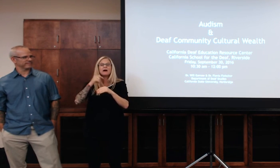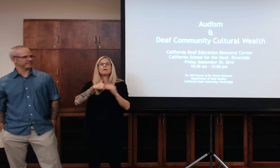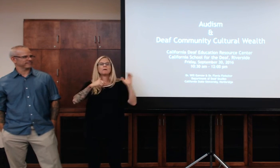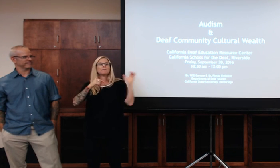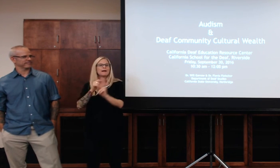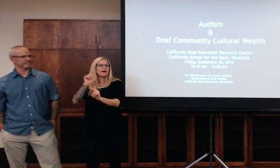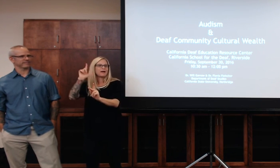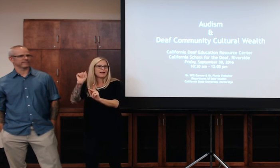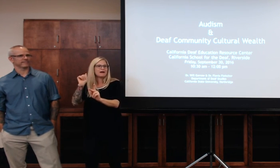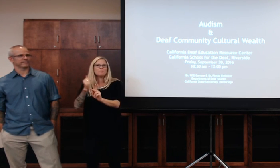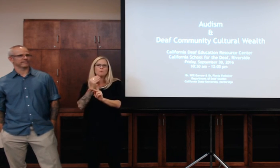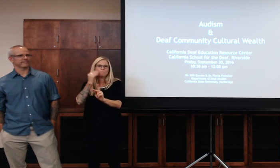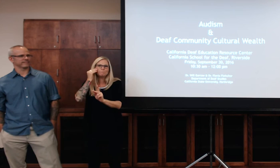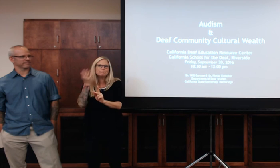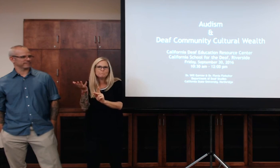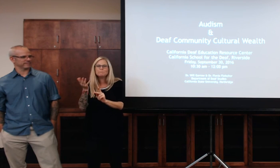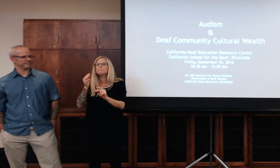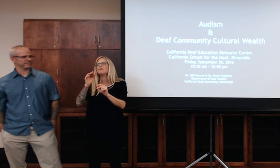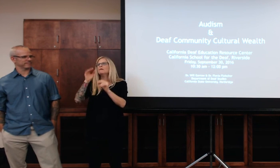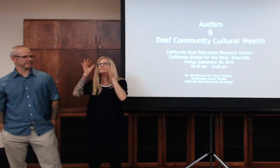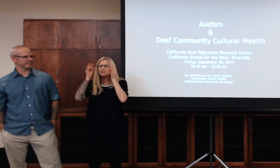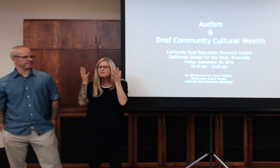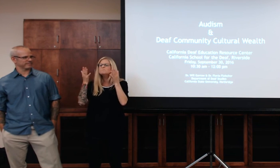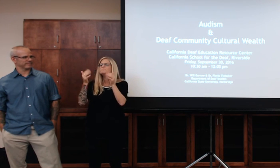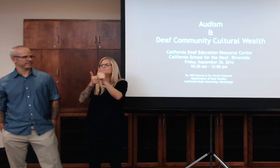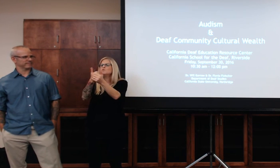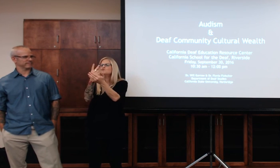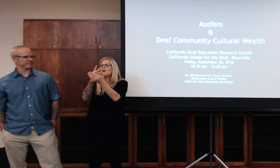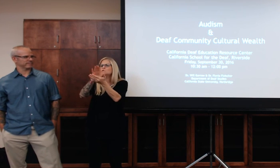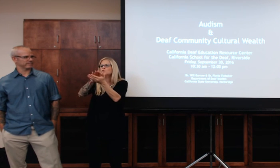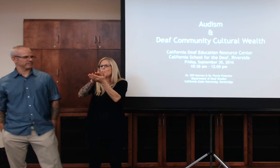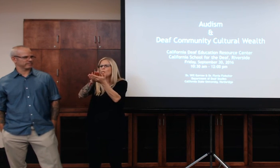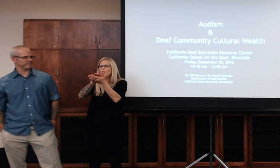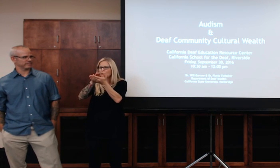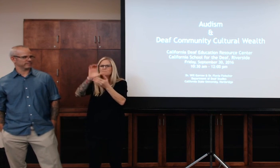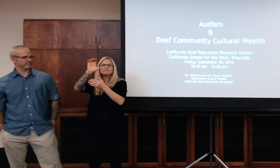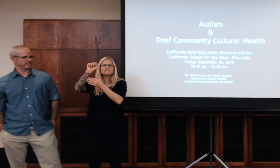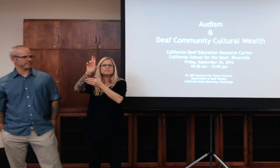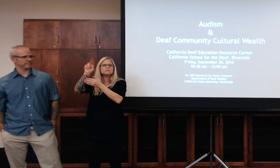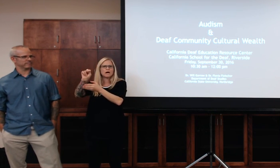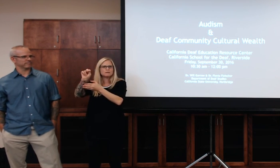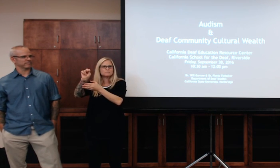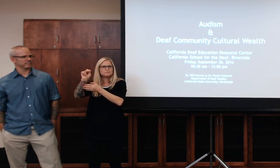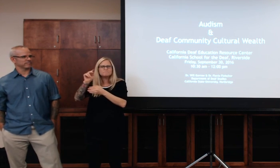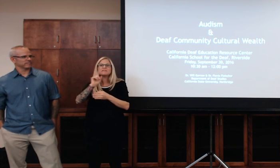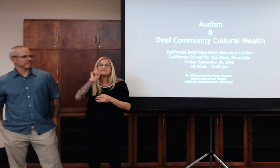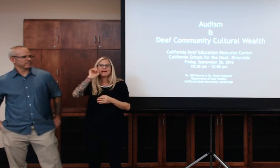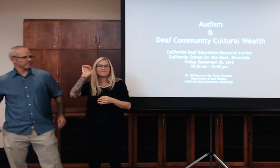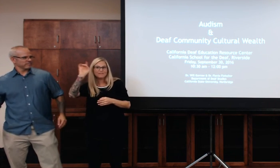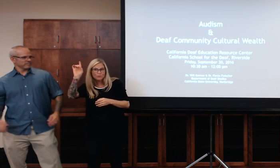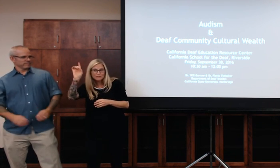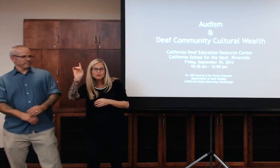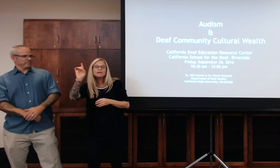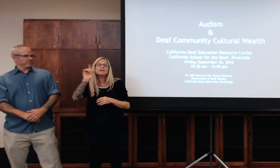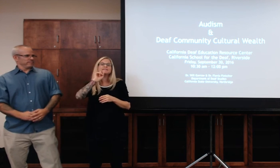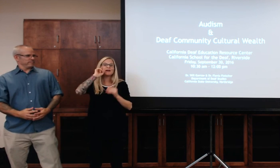So after I graduated Gallaudet, I came back to Los Angeles, and I wanted to pursue my grad school career with deaf education